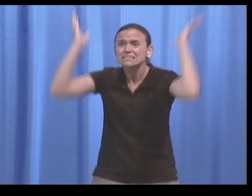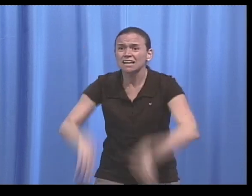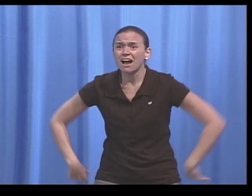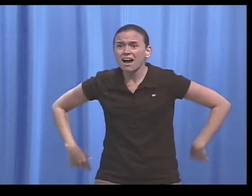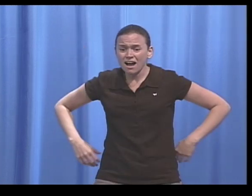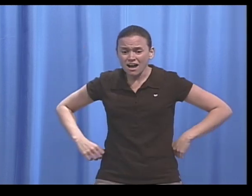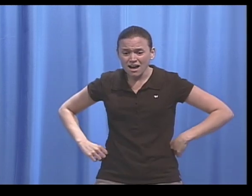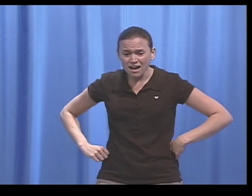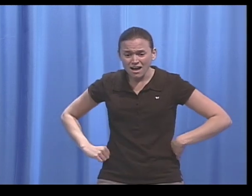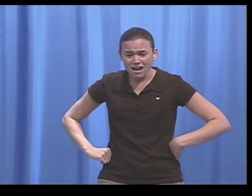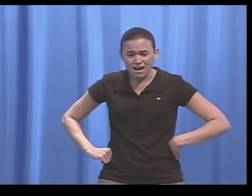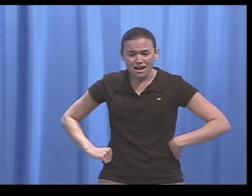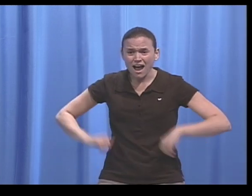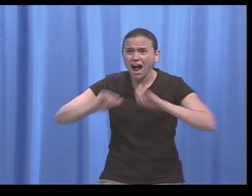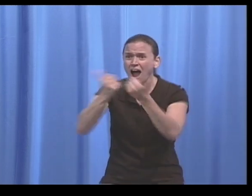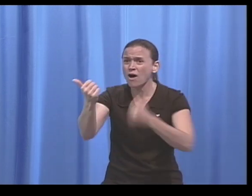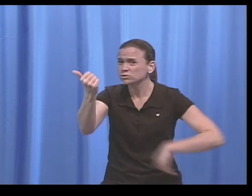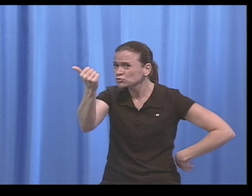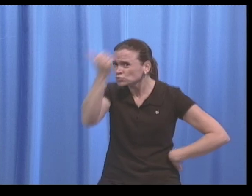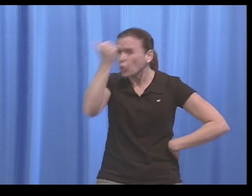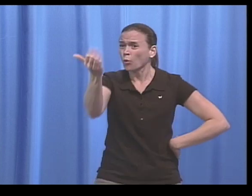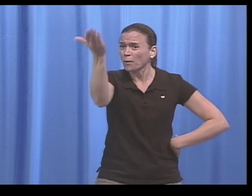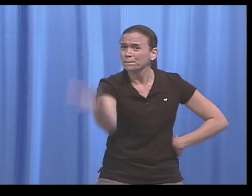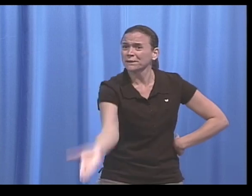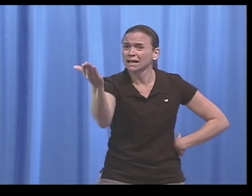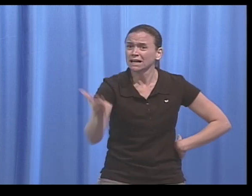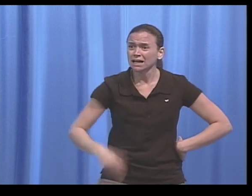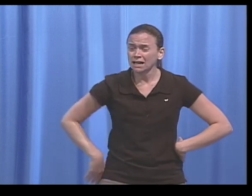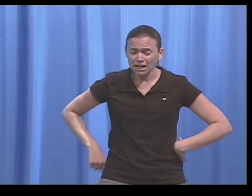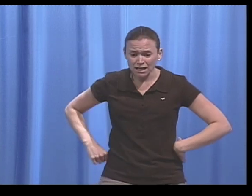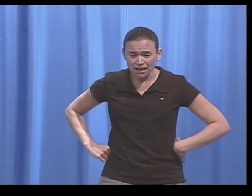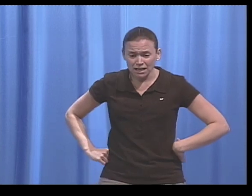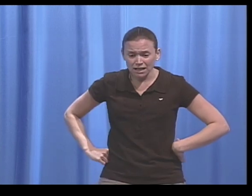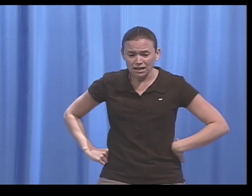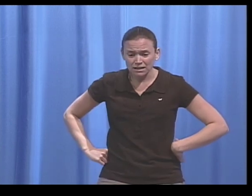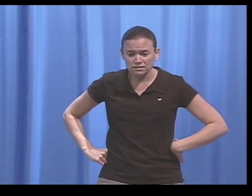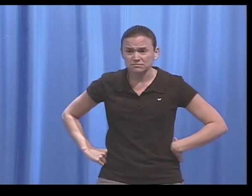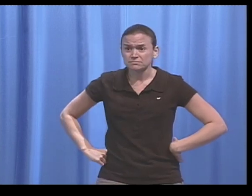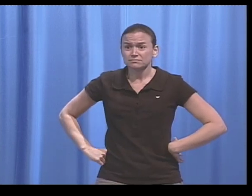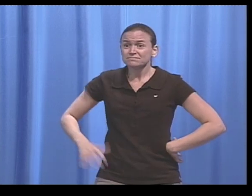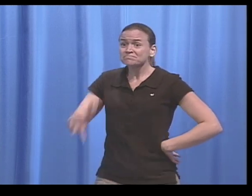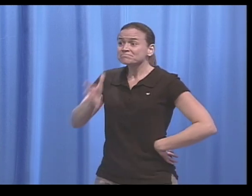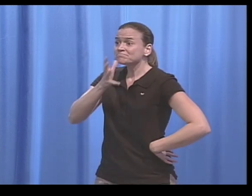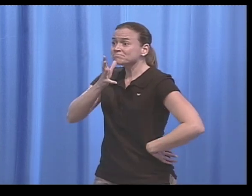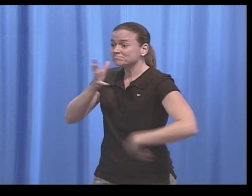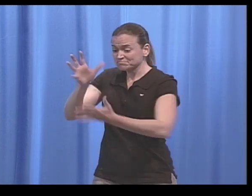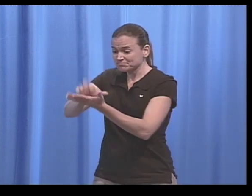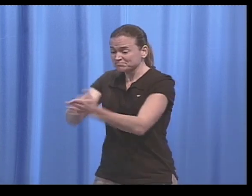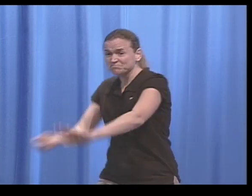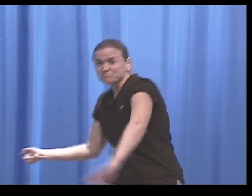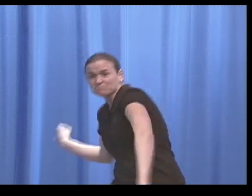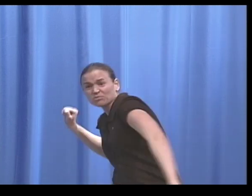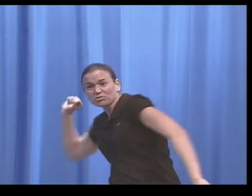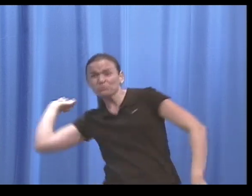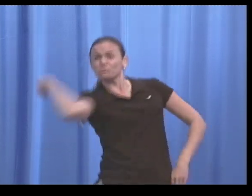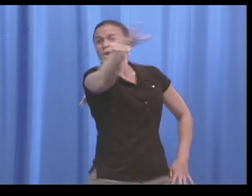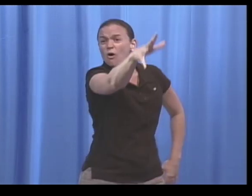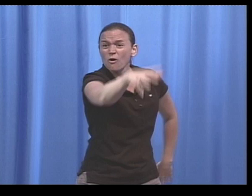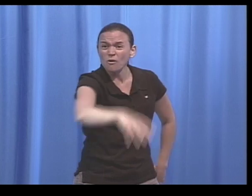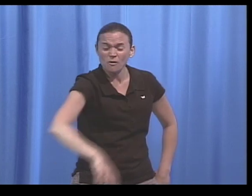Jack's mother. "How stupid can you be?" And she threw all the